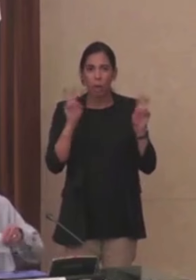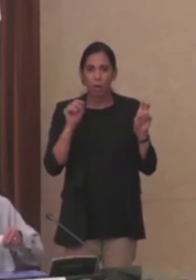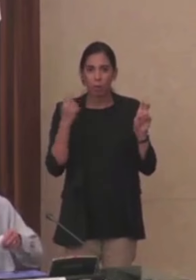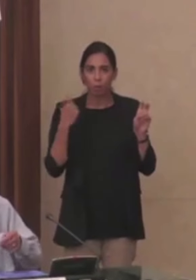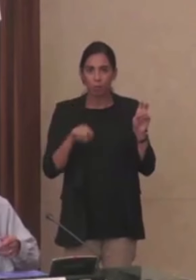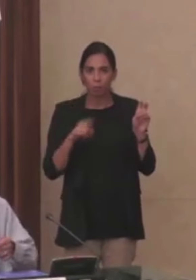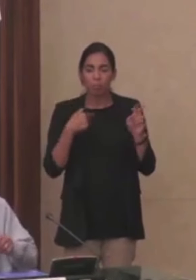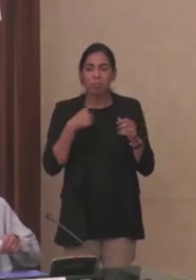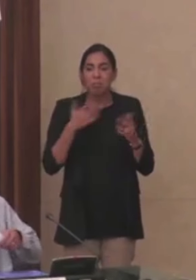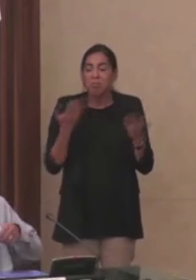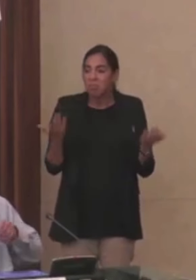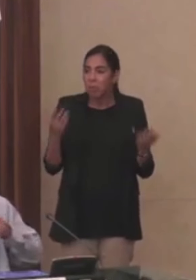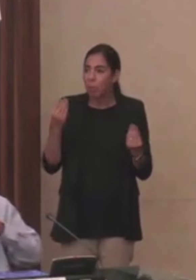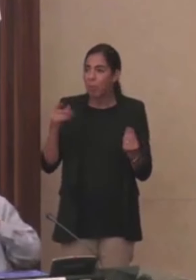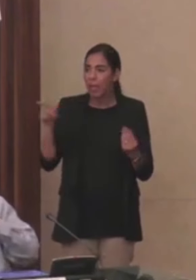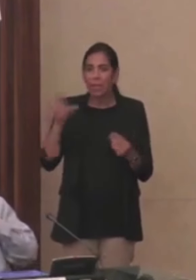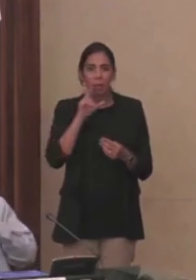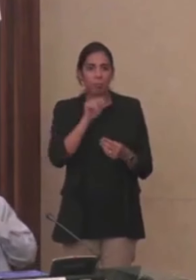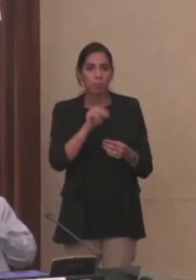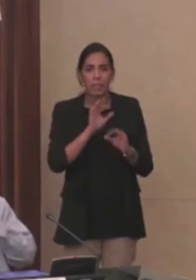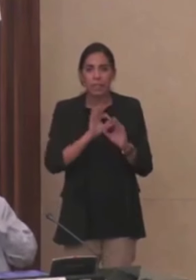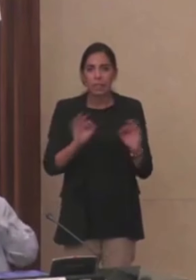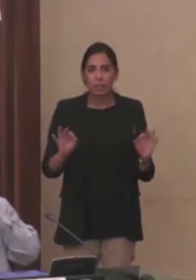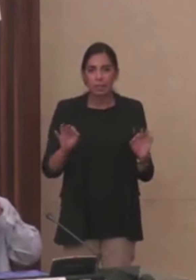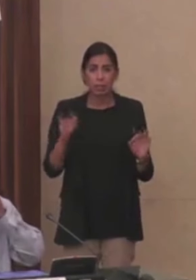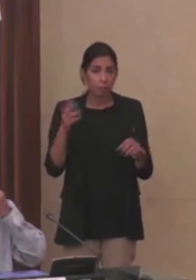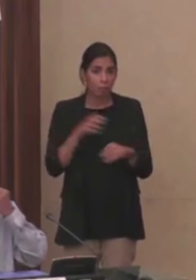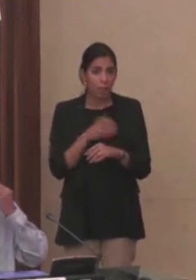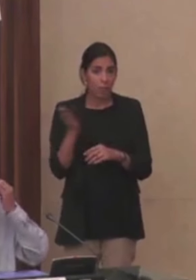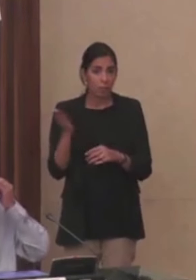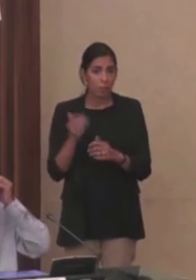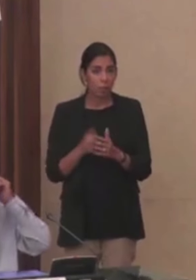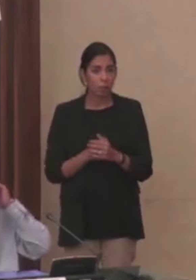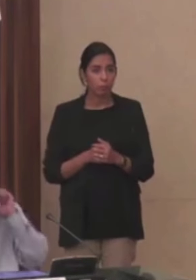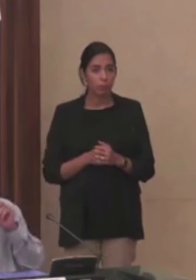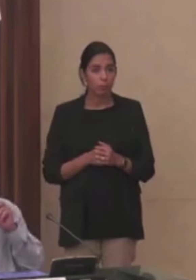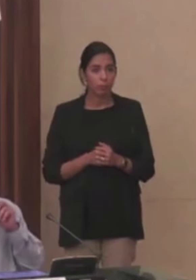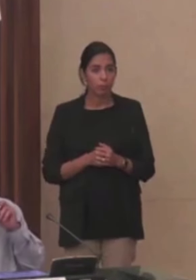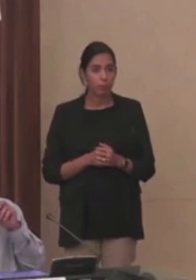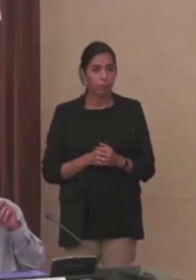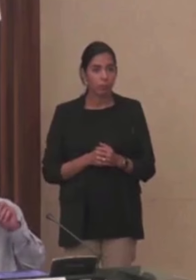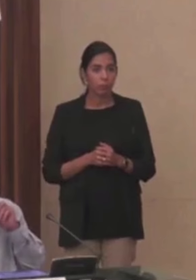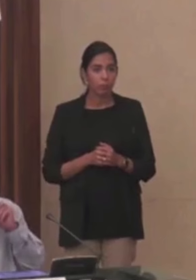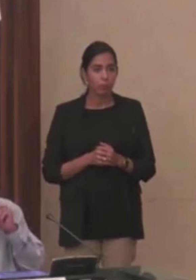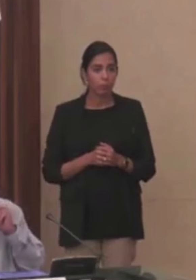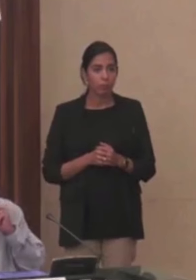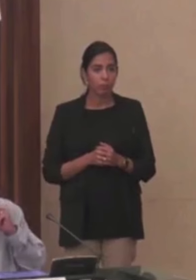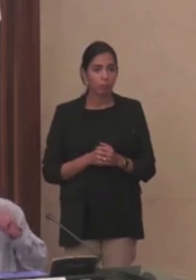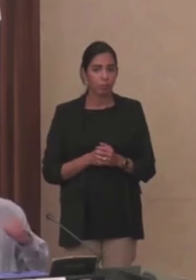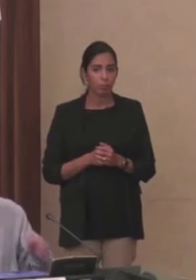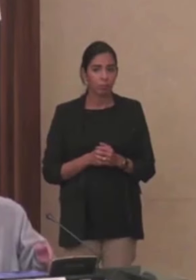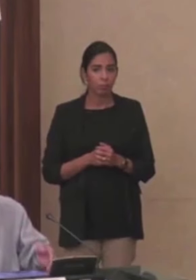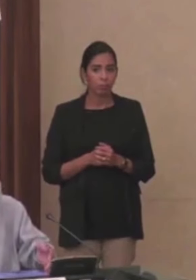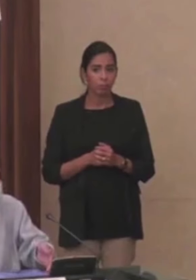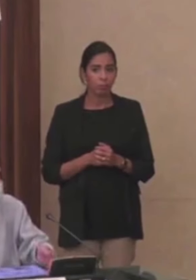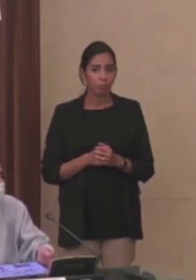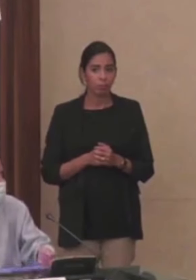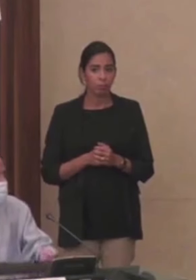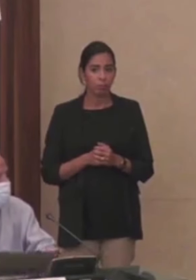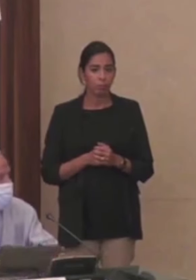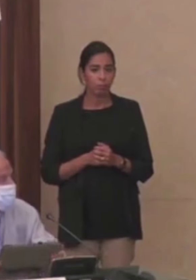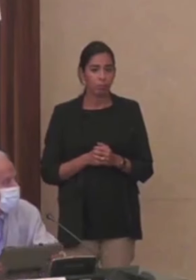back to 2020, to summer 2020. So I wonder why he doesn't talk to his